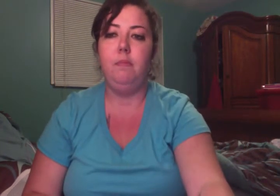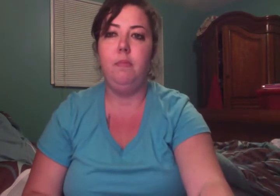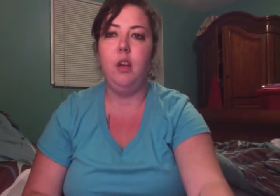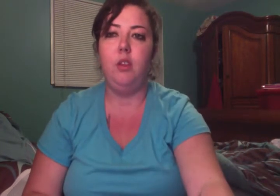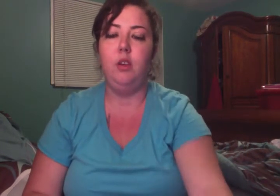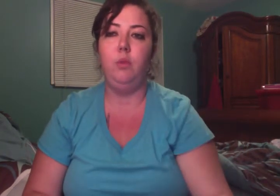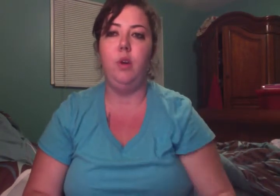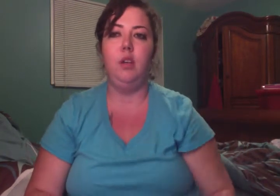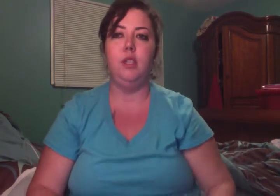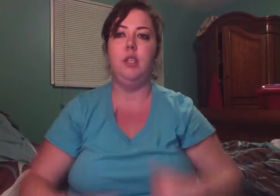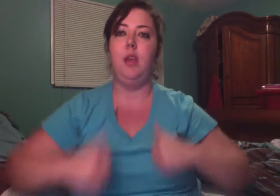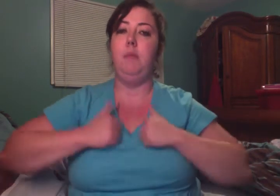Another good one is bath.